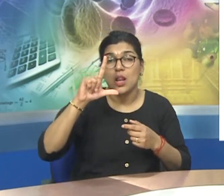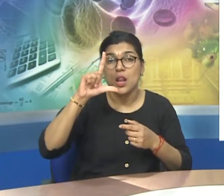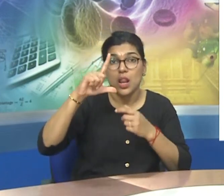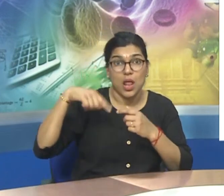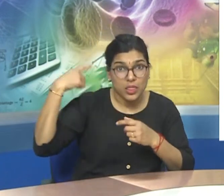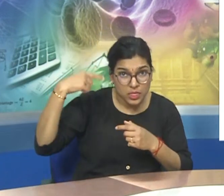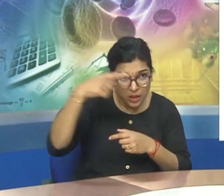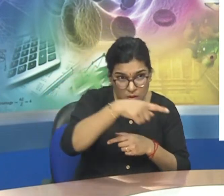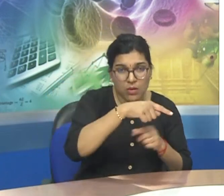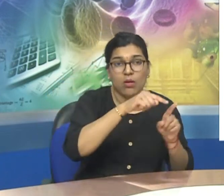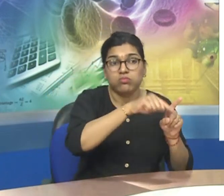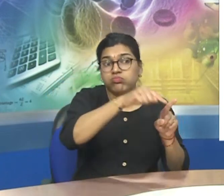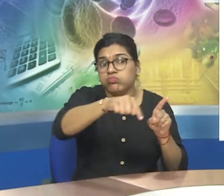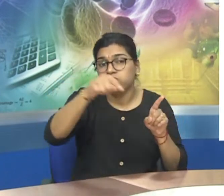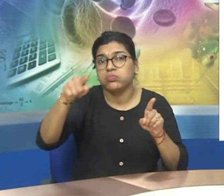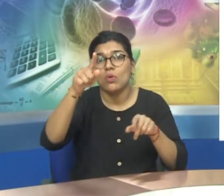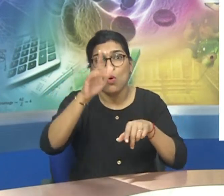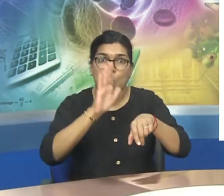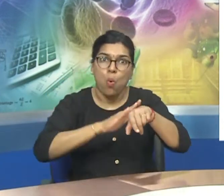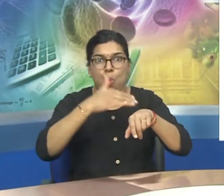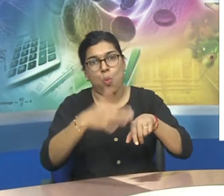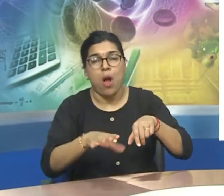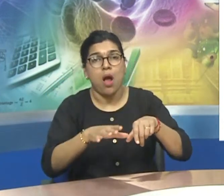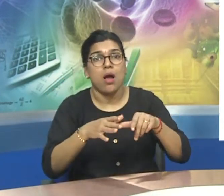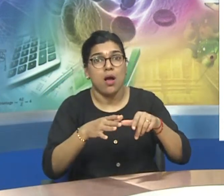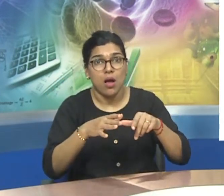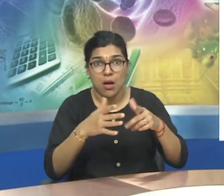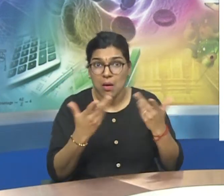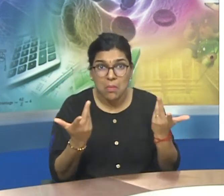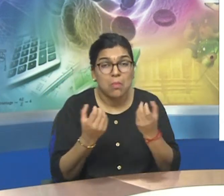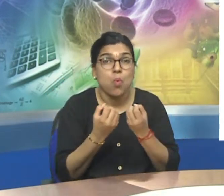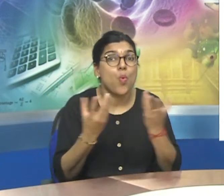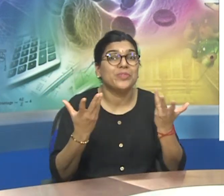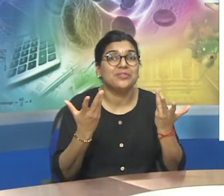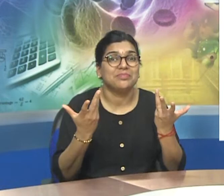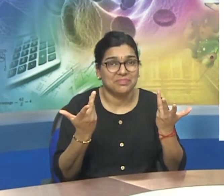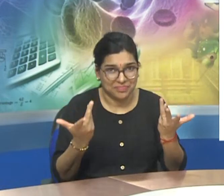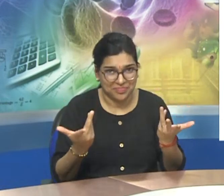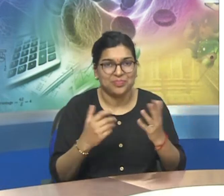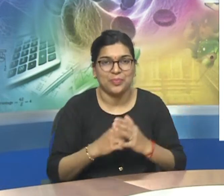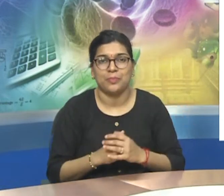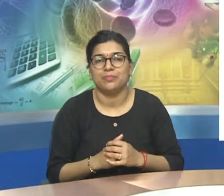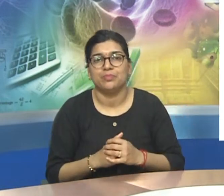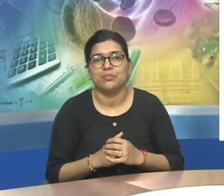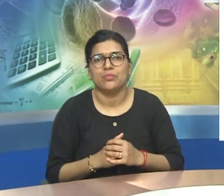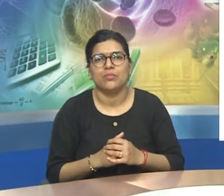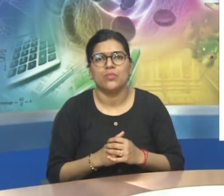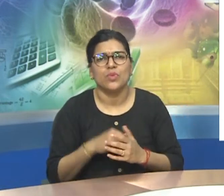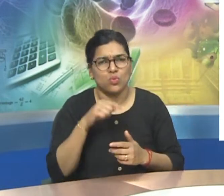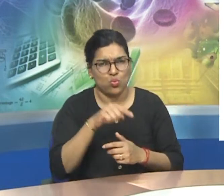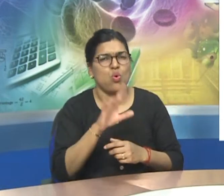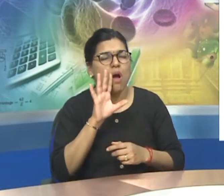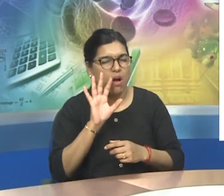But we all can watch their television or programs just by sitting in our